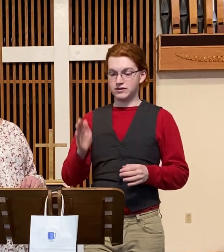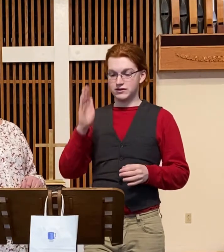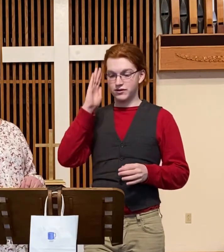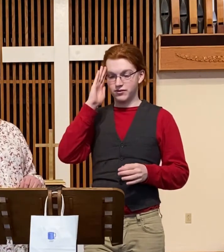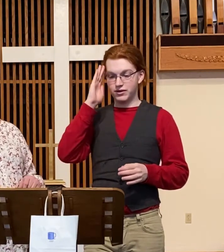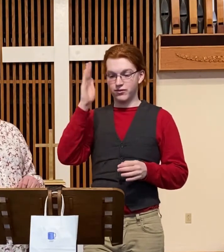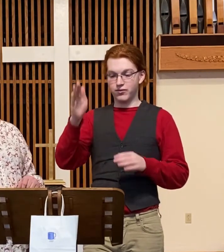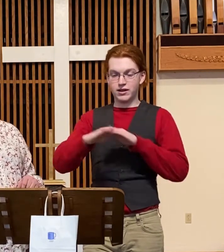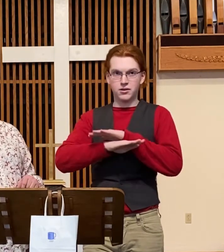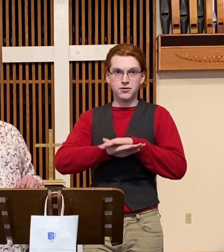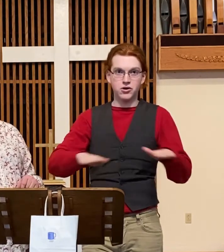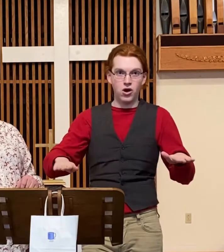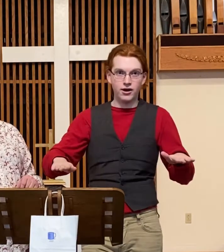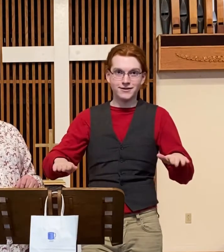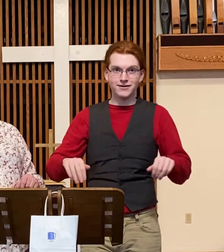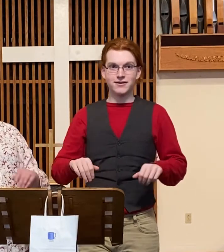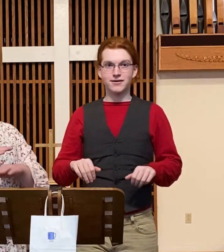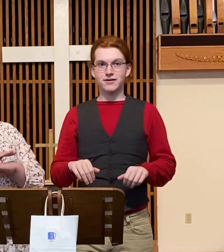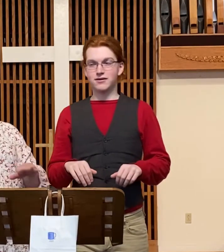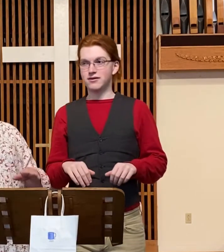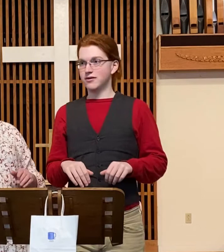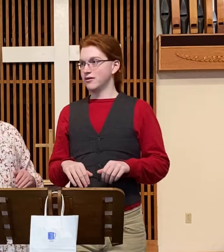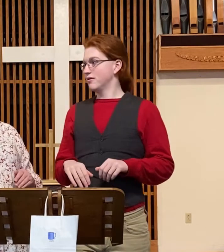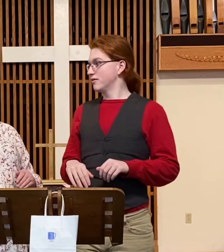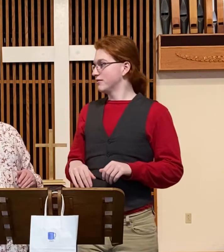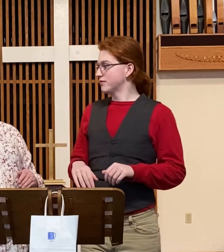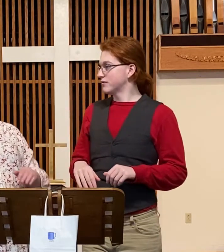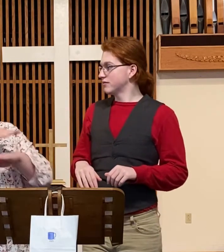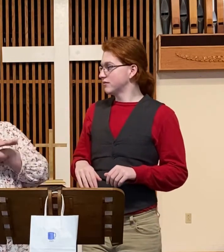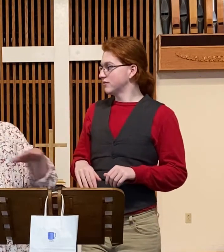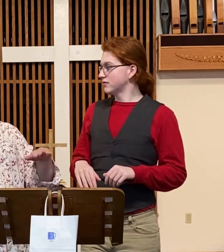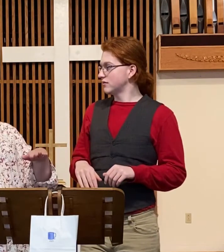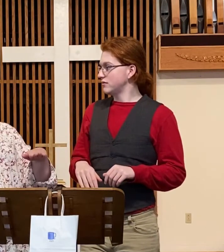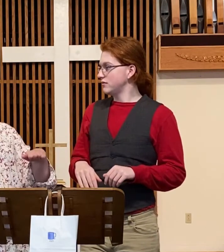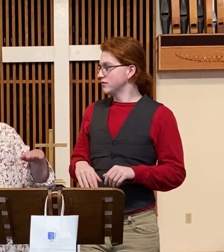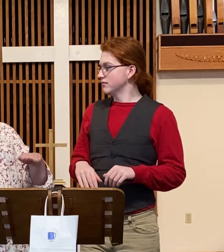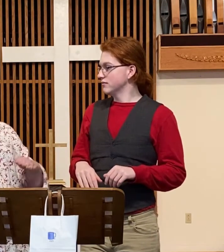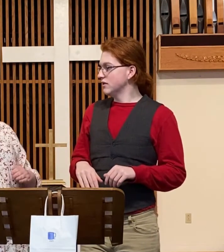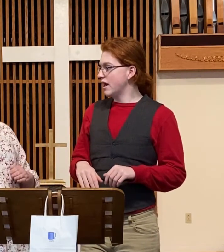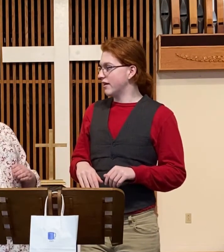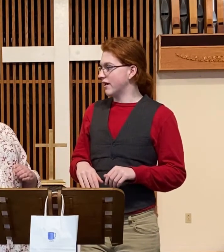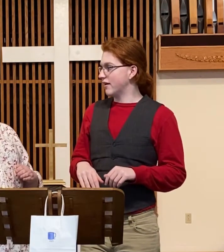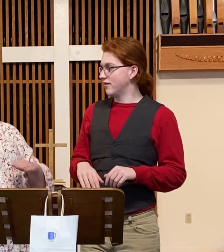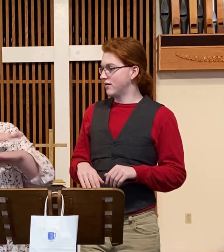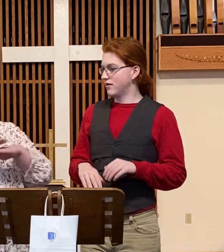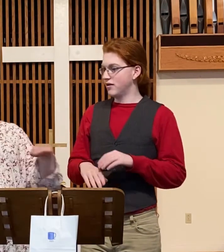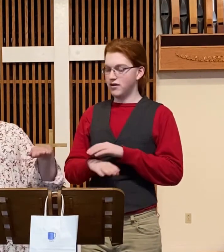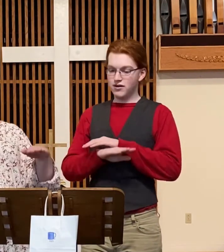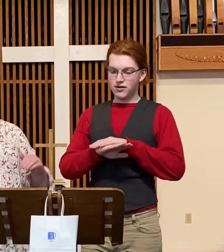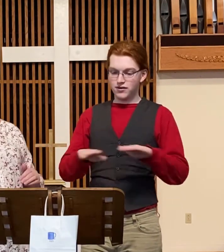instance, it would be will not. So it's almost like this is one movement then. Yeah, yeah. Will not.